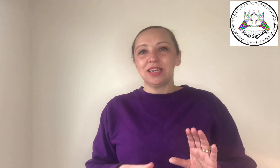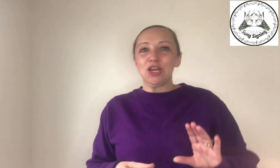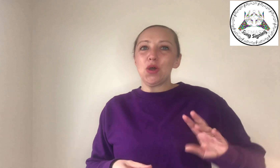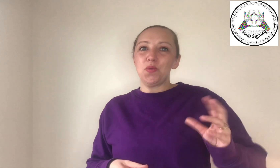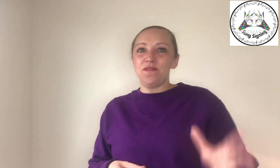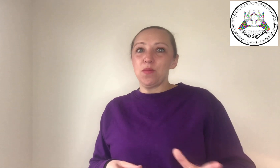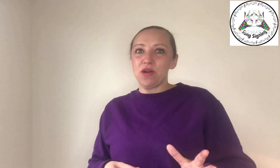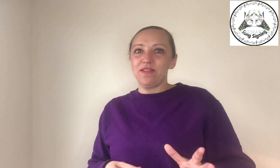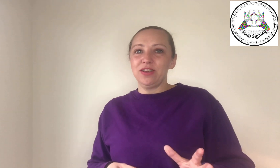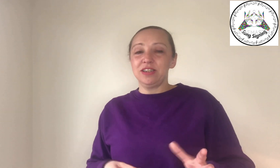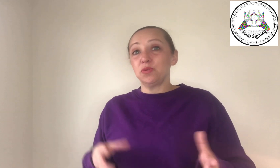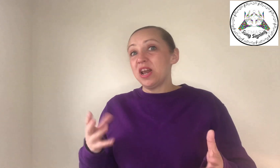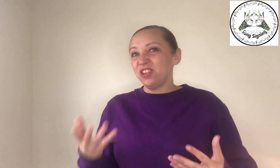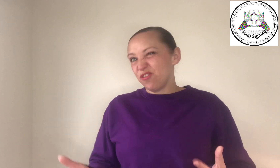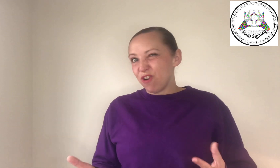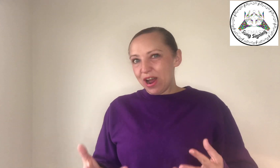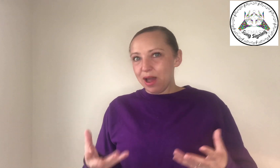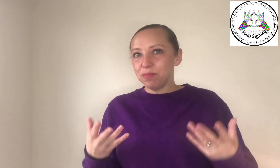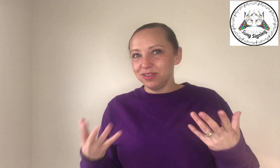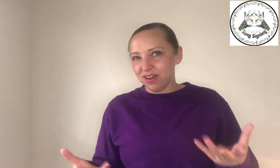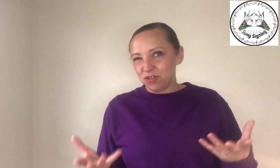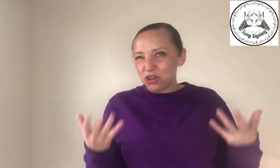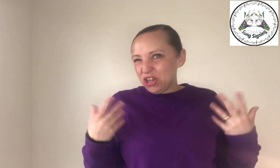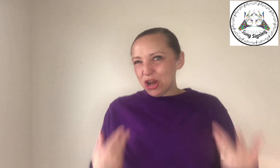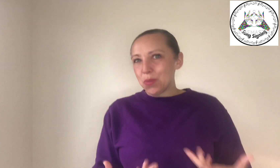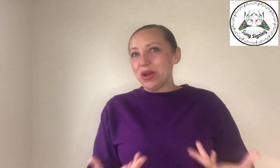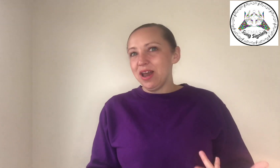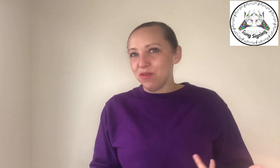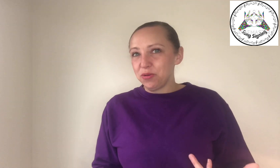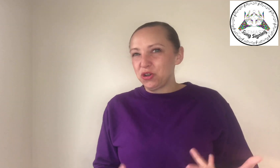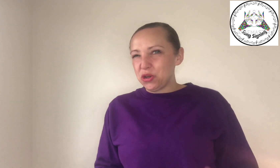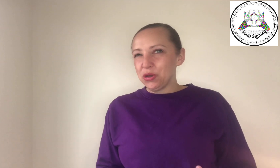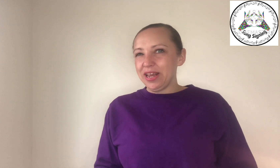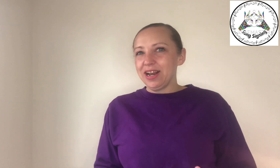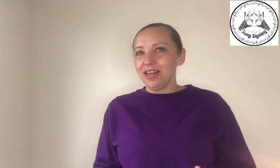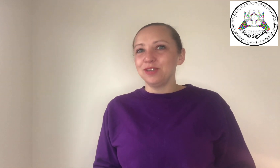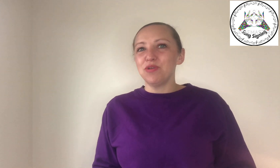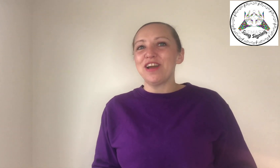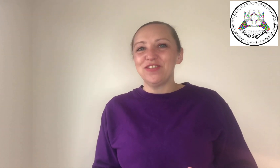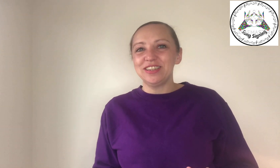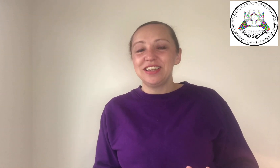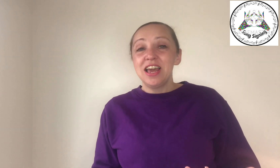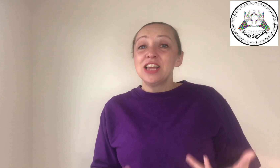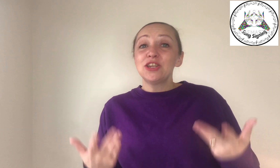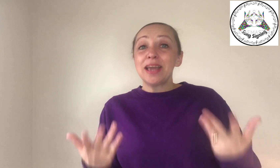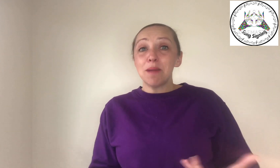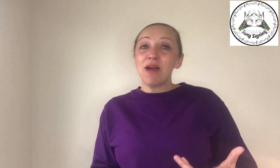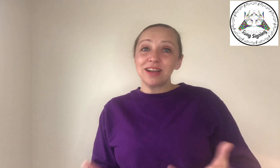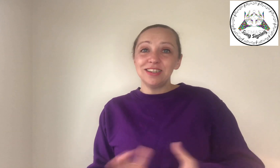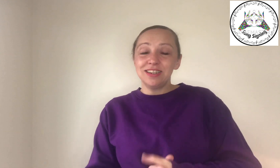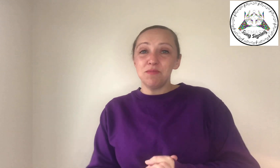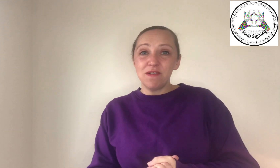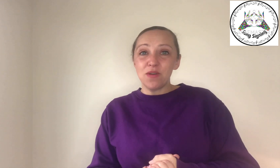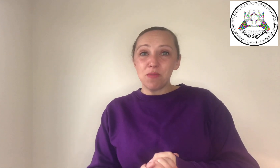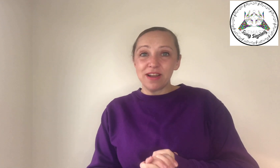to go with your breakfast as well as your fry up and stuff, because you know we love a good English breakfast. So get practicing with your